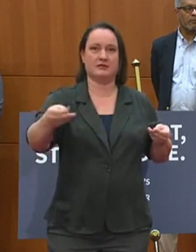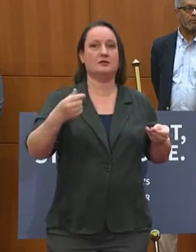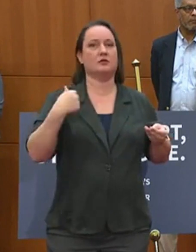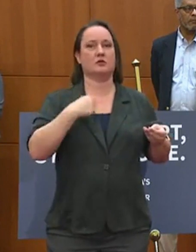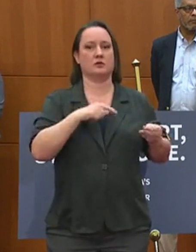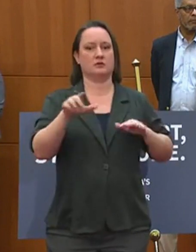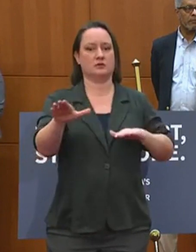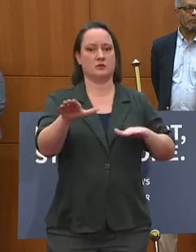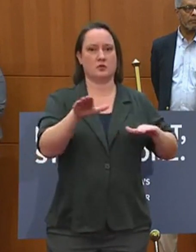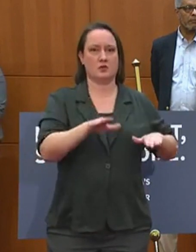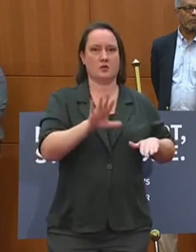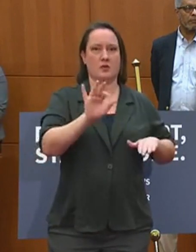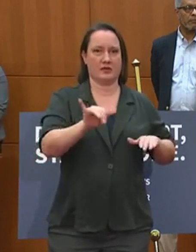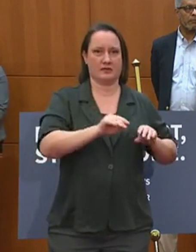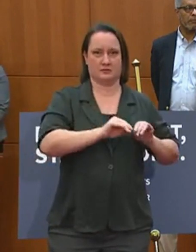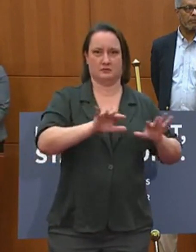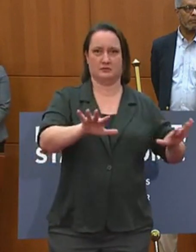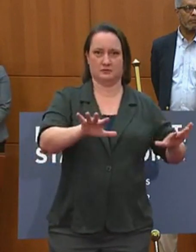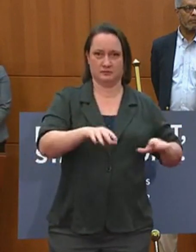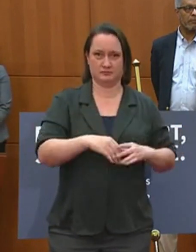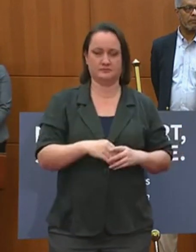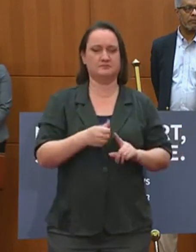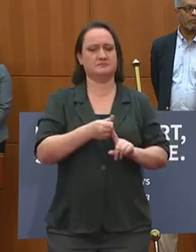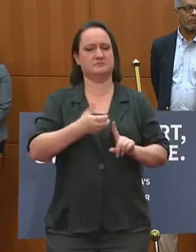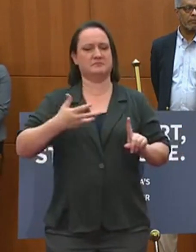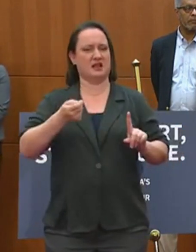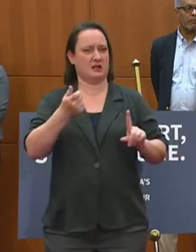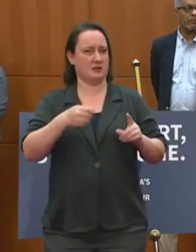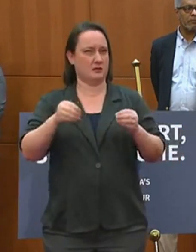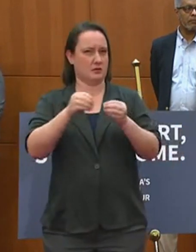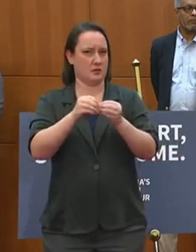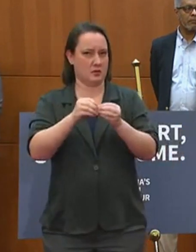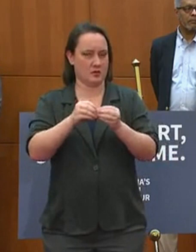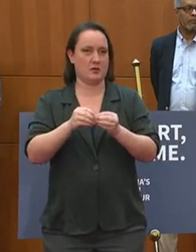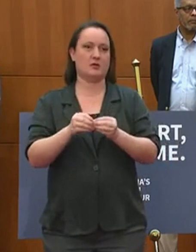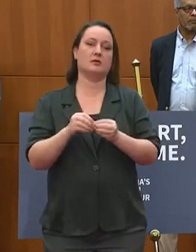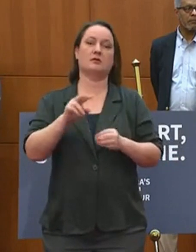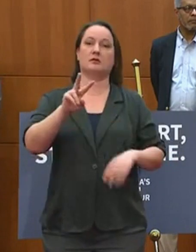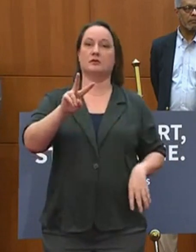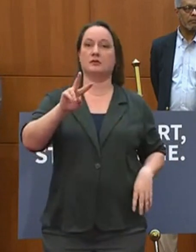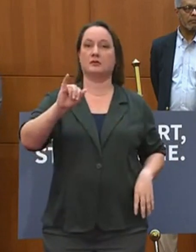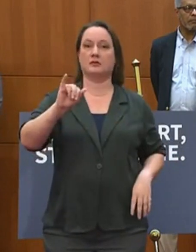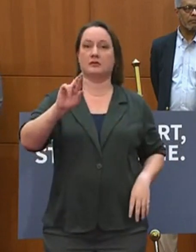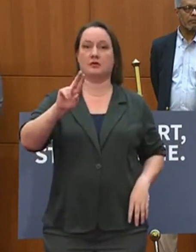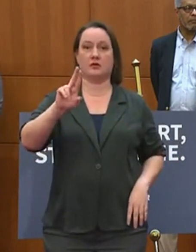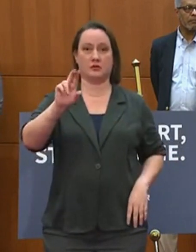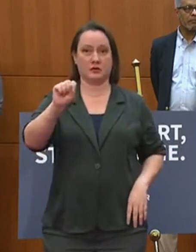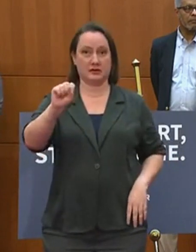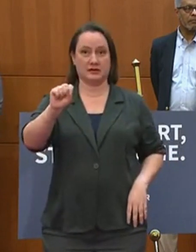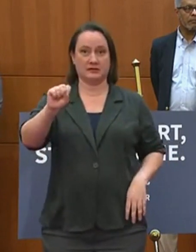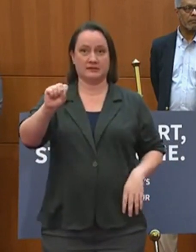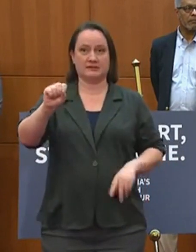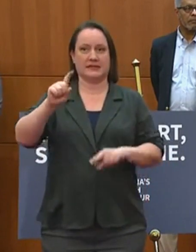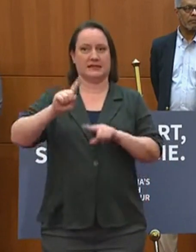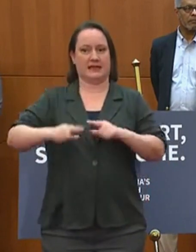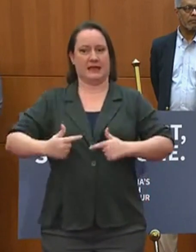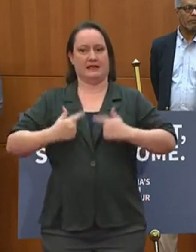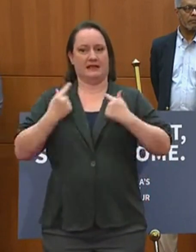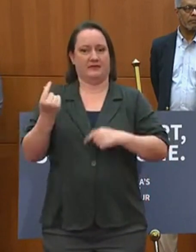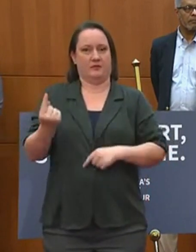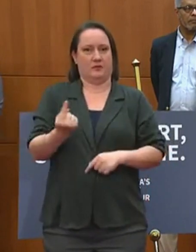down. To expand on this just a bit, the virus can't live by